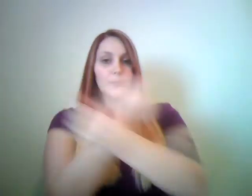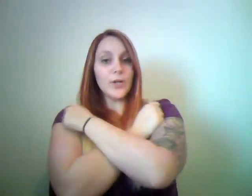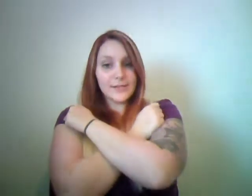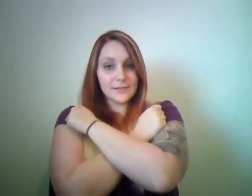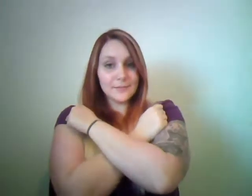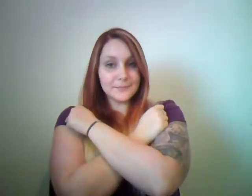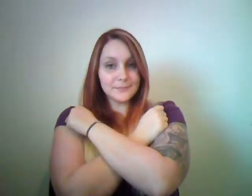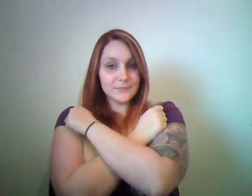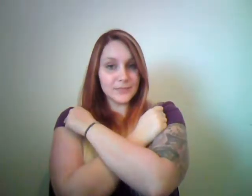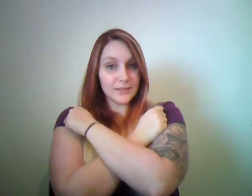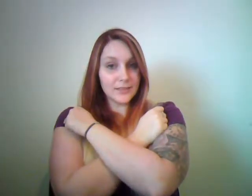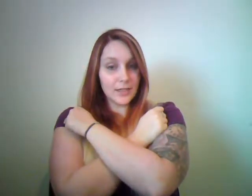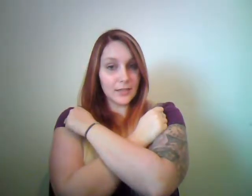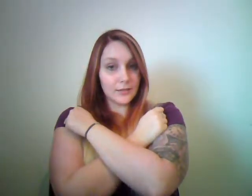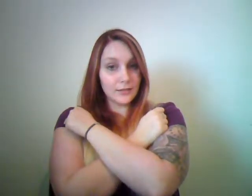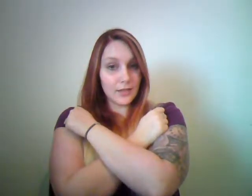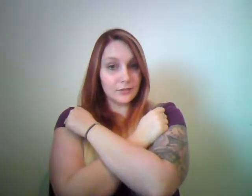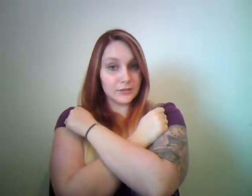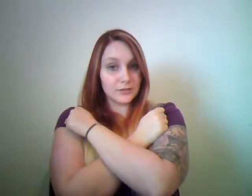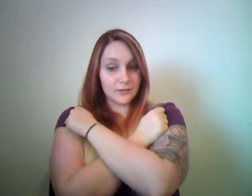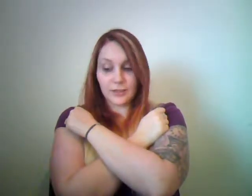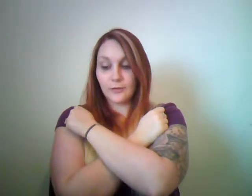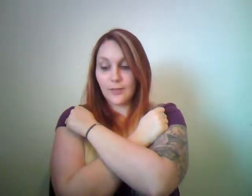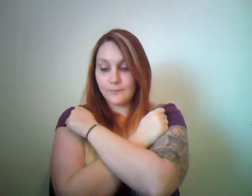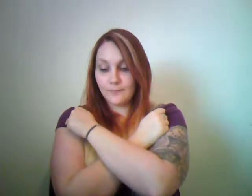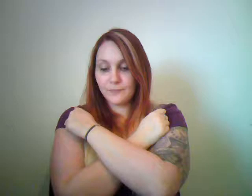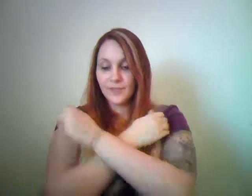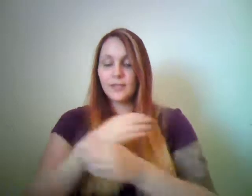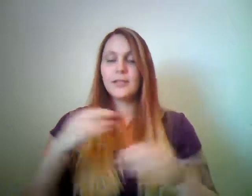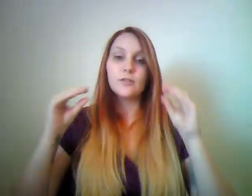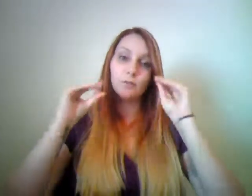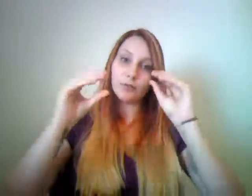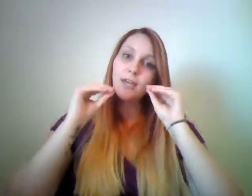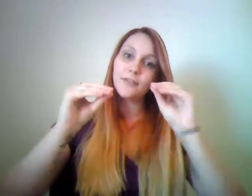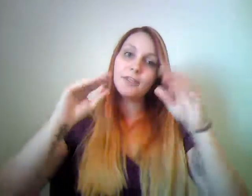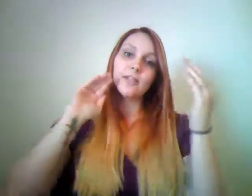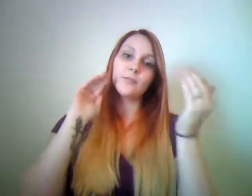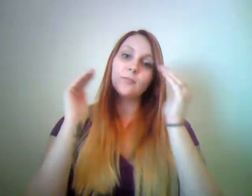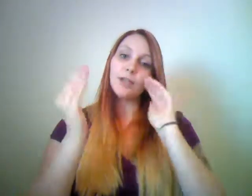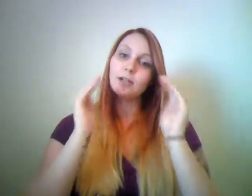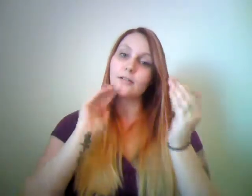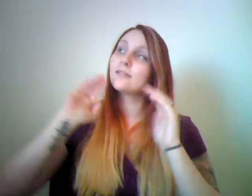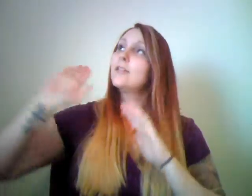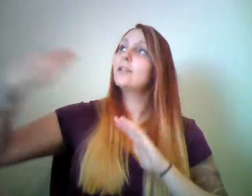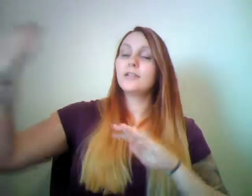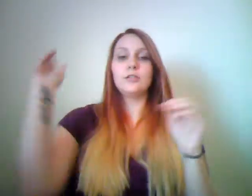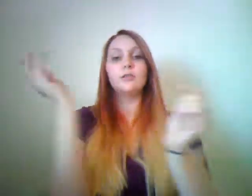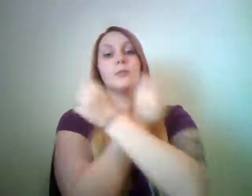embrace. It's like the hug and love and stuff again, okay? Nothing compares to your